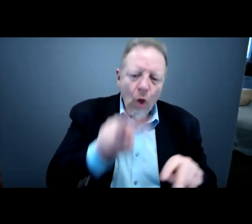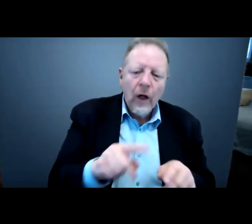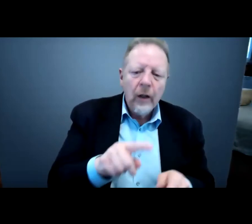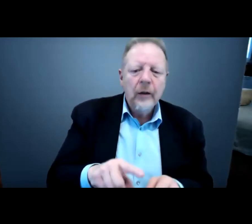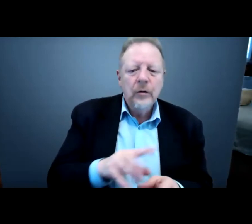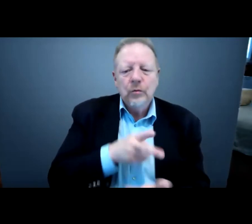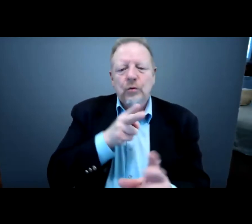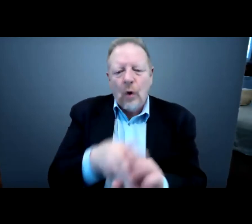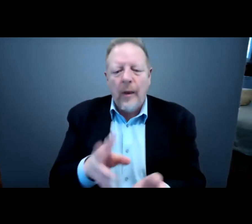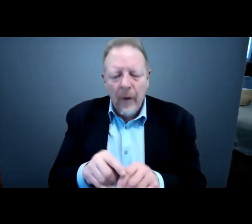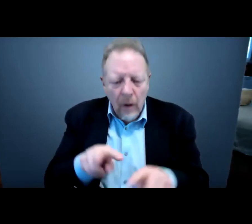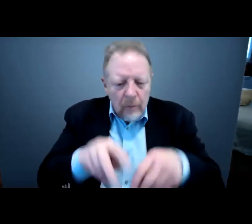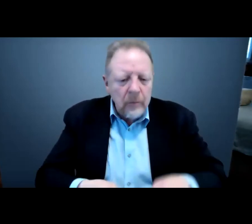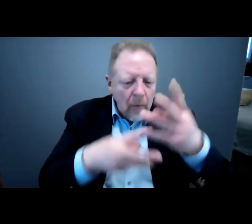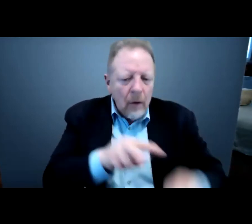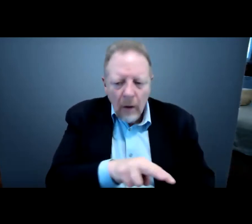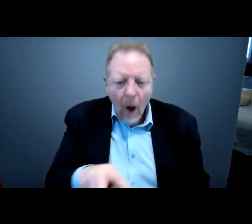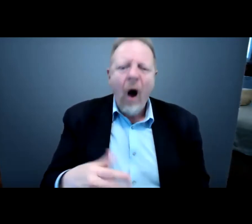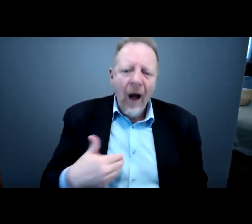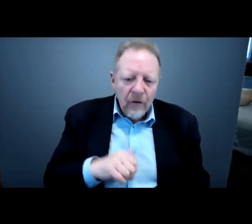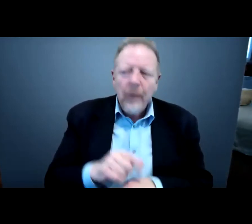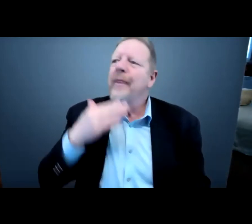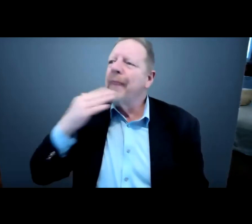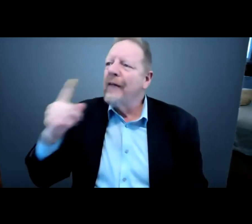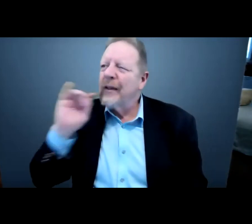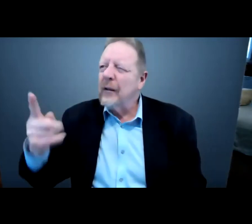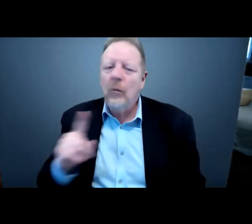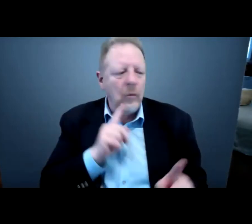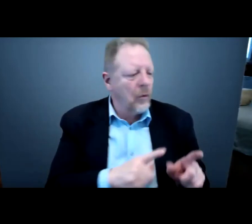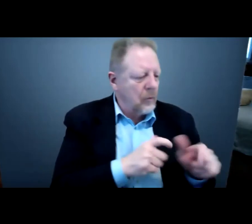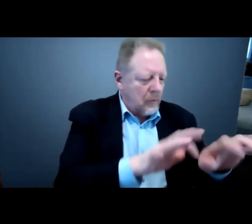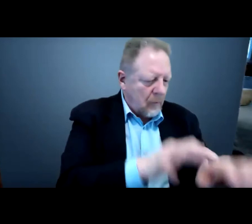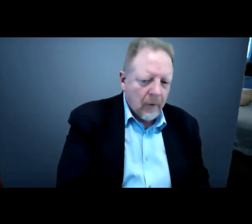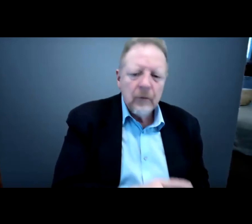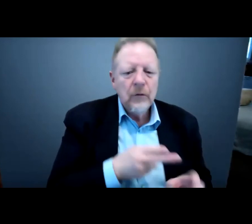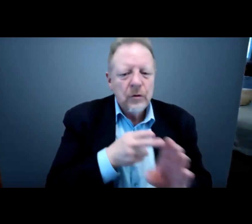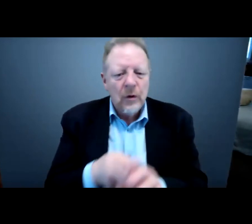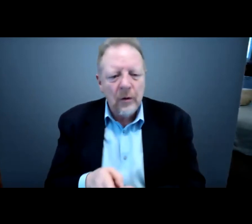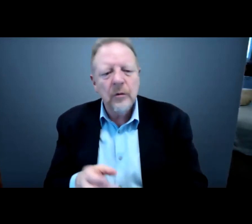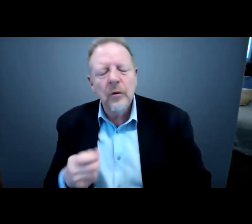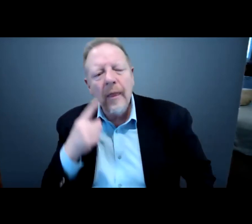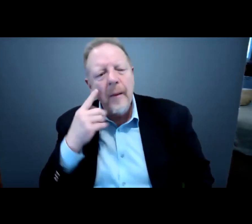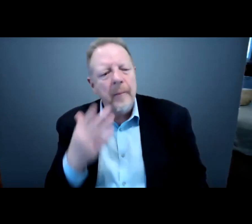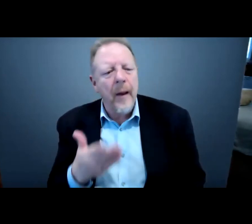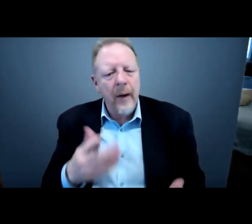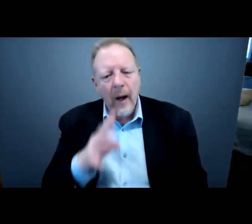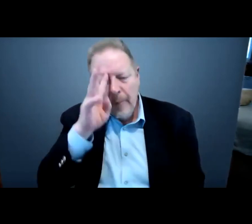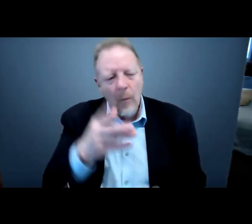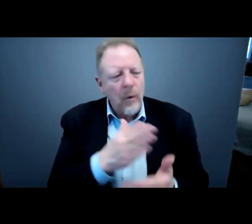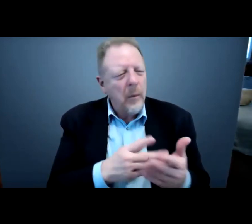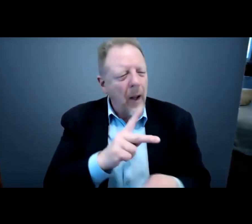people can look in and see, oh, look what they did. And maybe, I could do that. So I was thinking of coming up with some kind